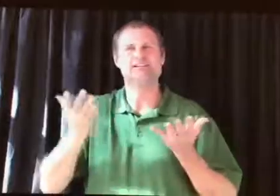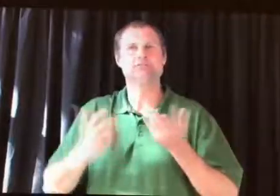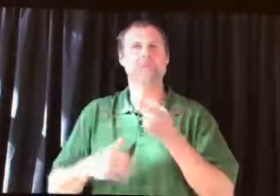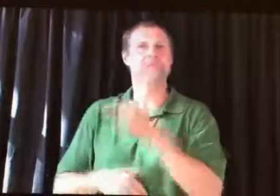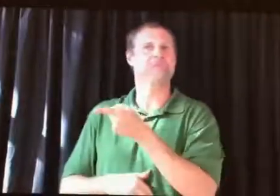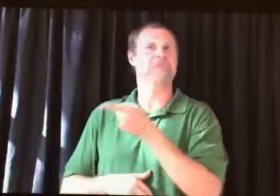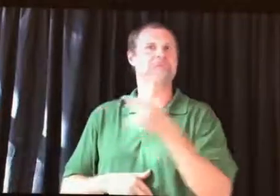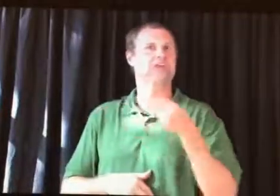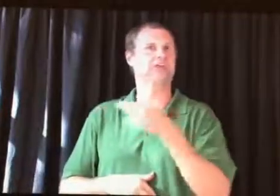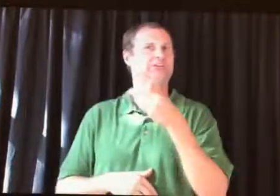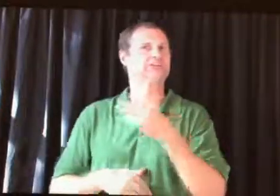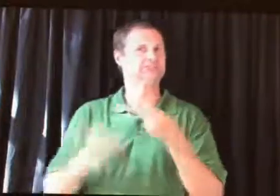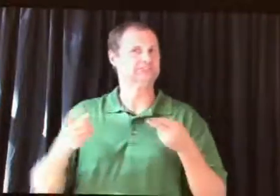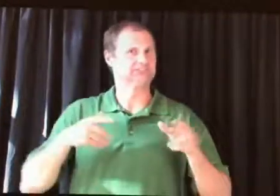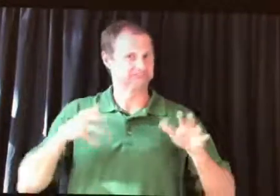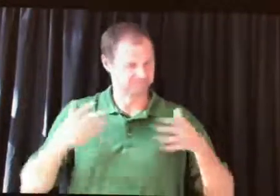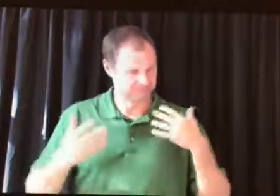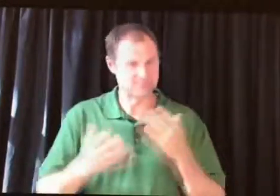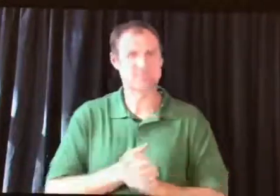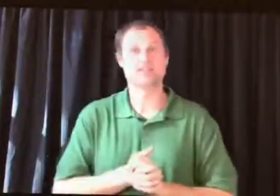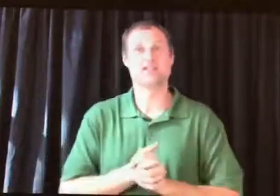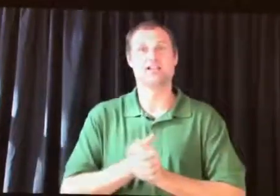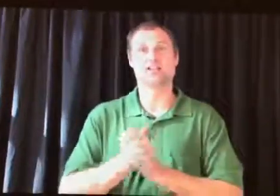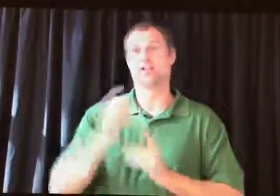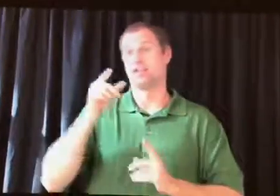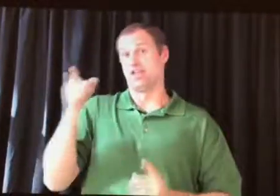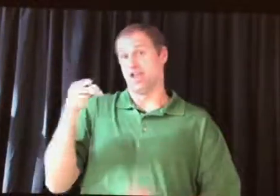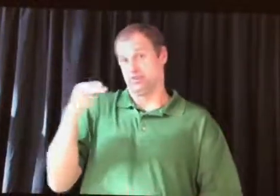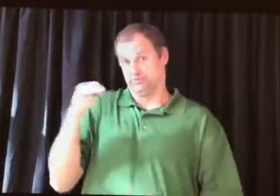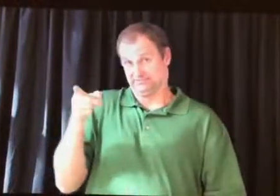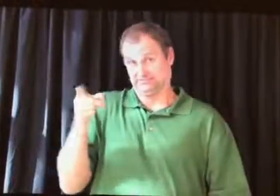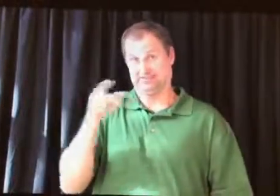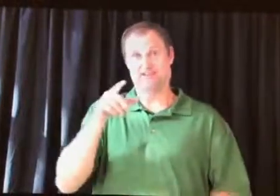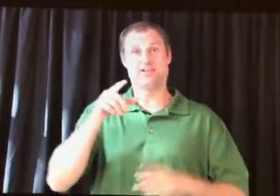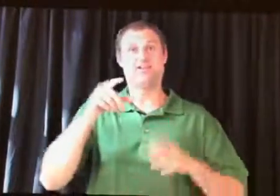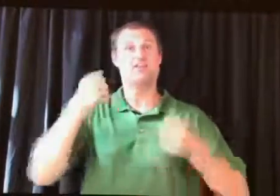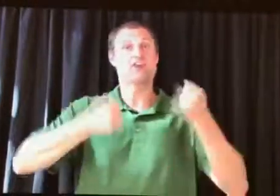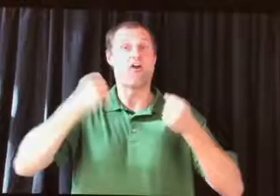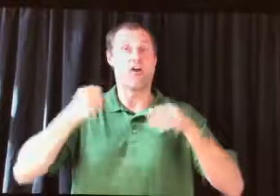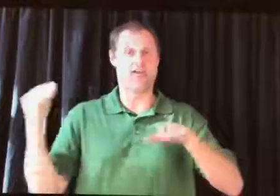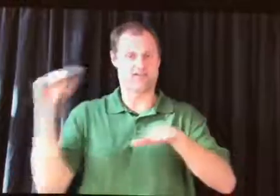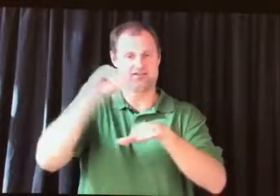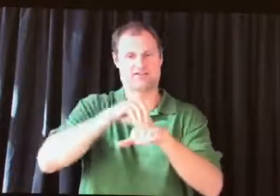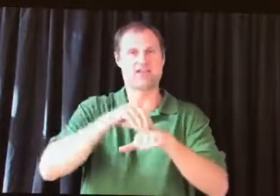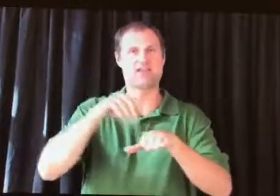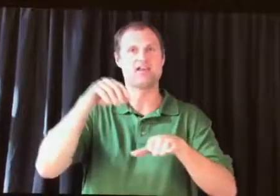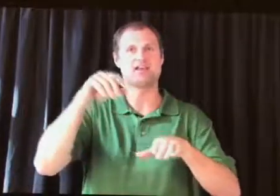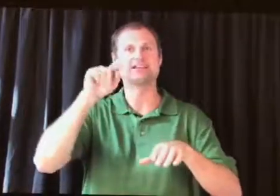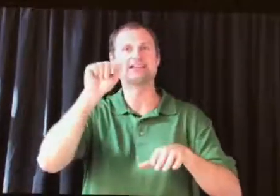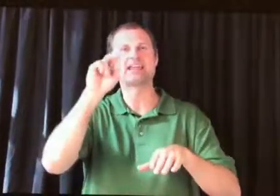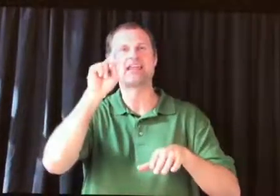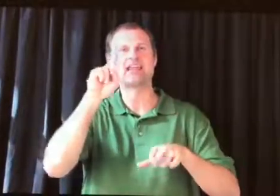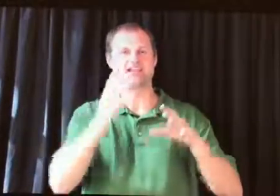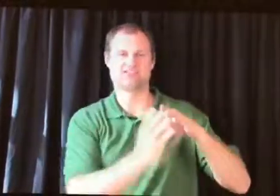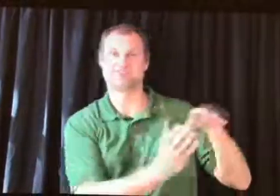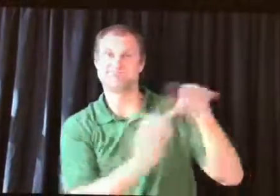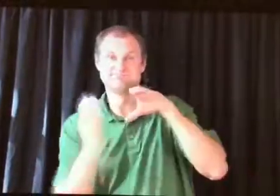They try to come up with, scientists are trying to come up with different ways to fuel cars that's cleaner and better for the